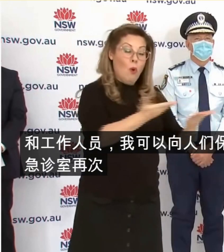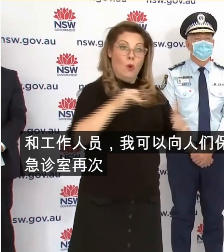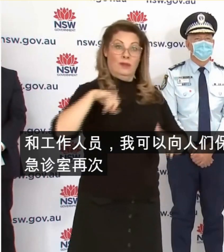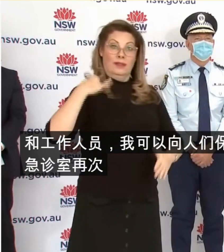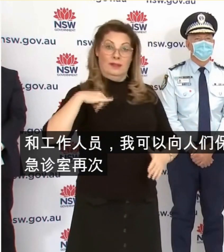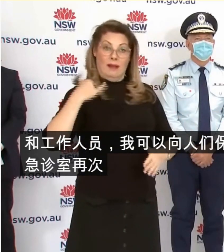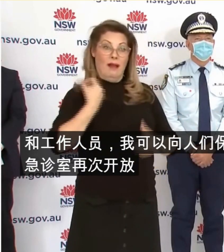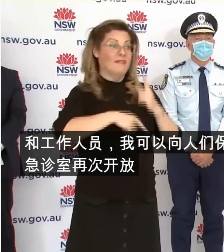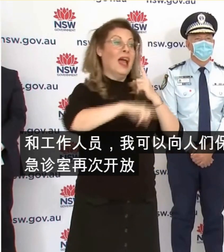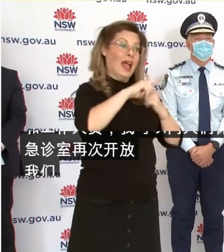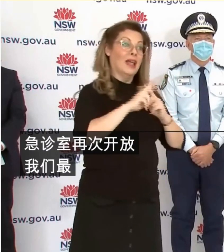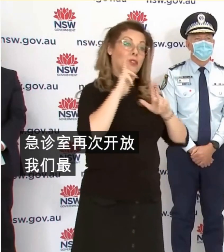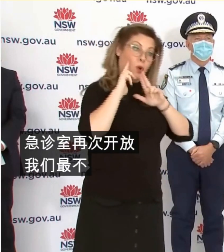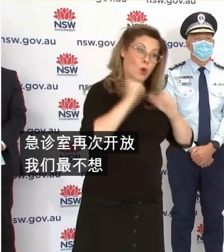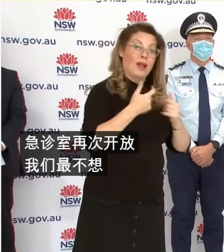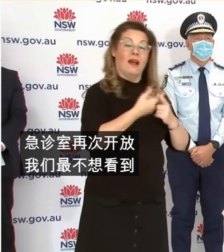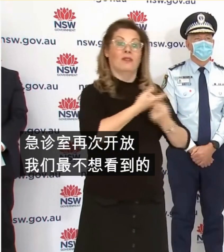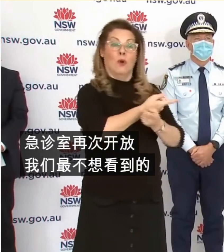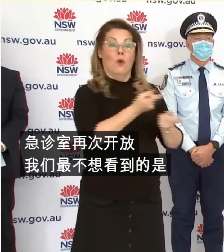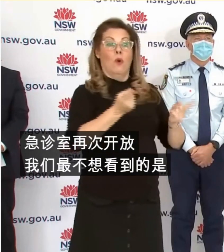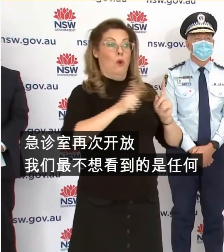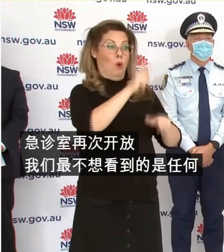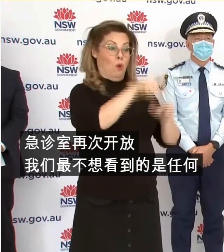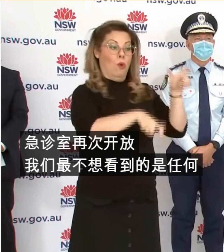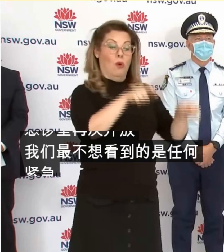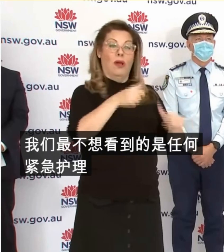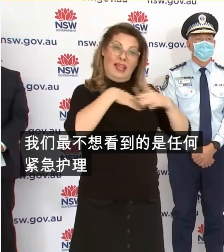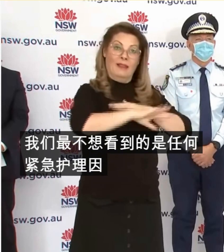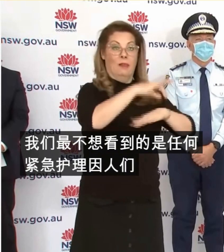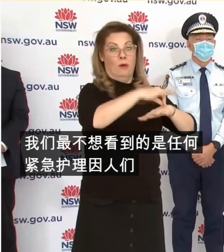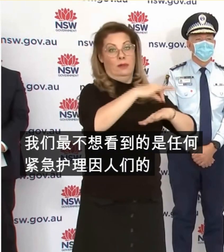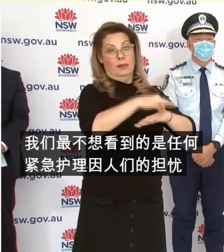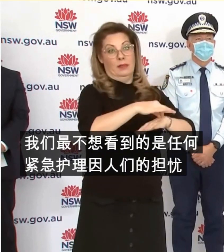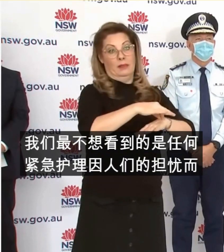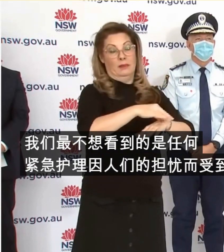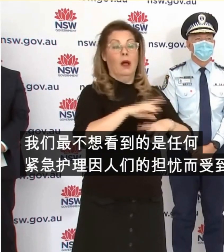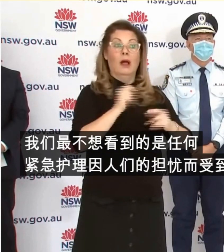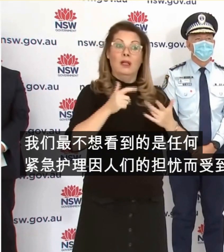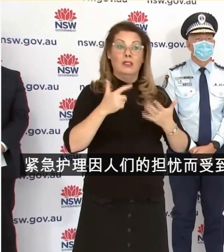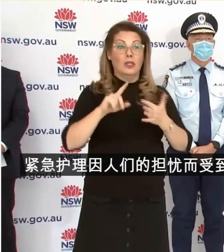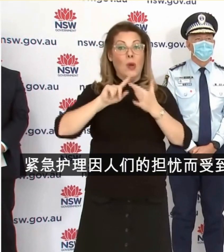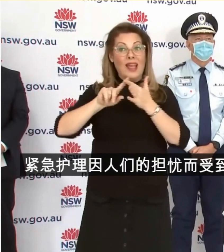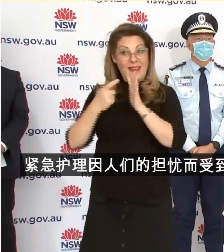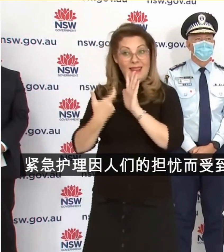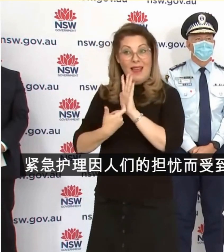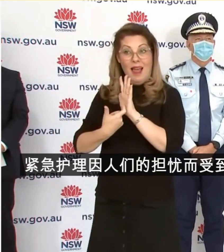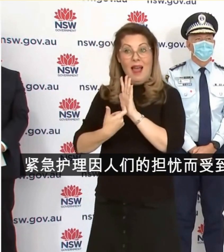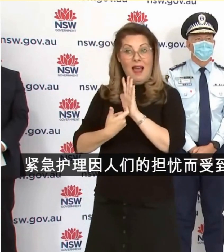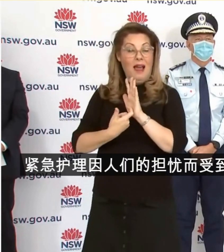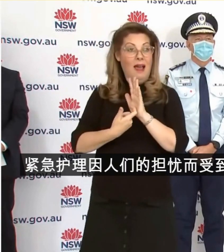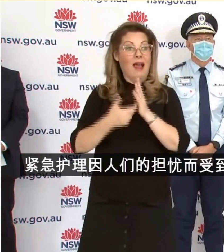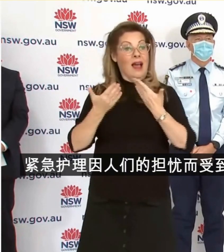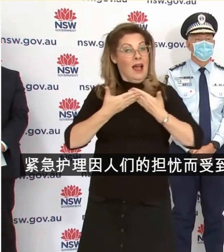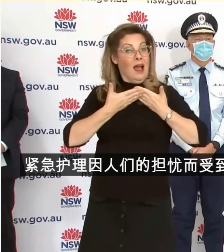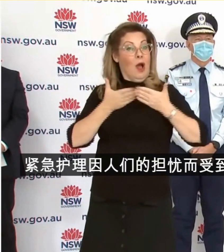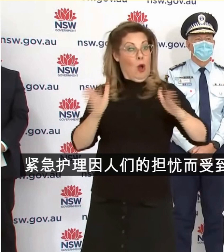the emergency department is open. Again, the last thing we wanted to see is any urgent care compromised by people's concerns. Dr.